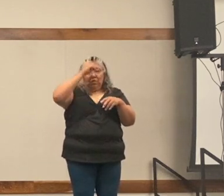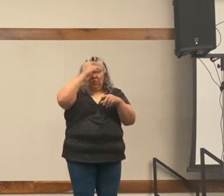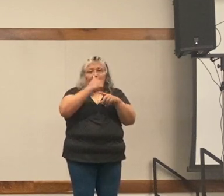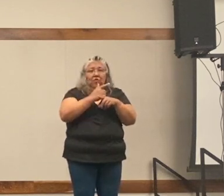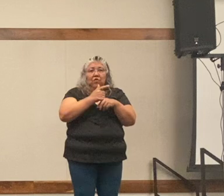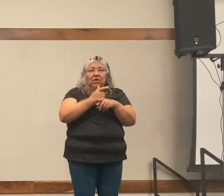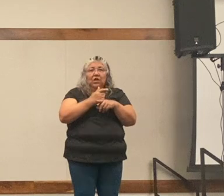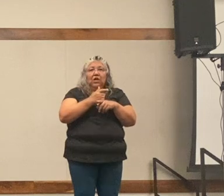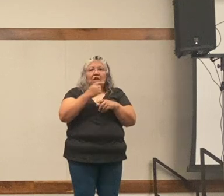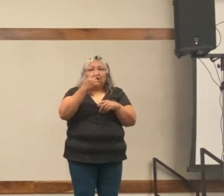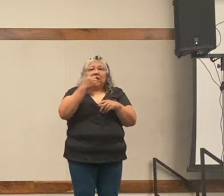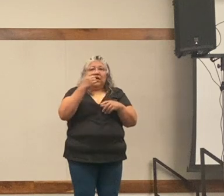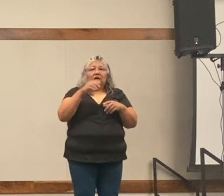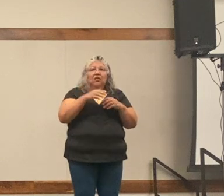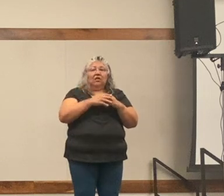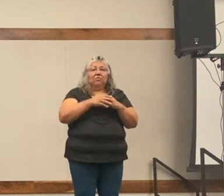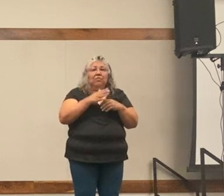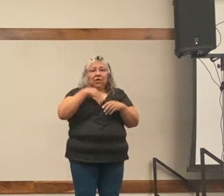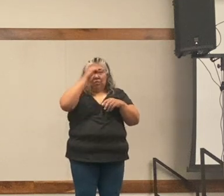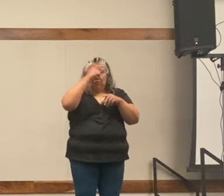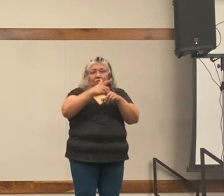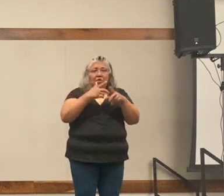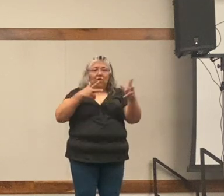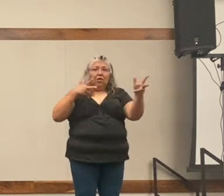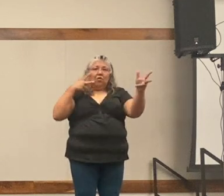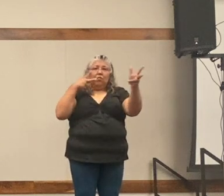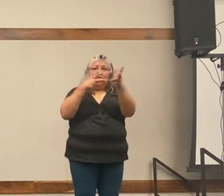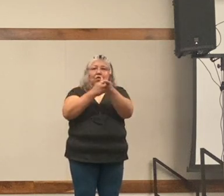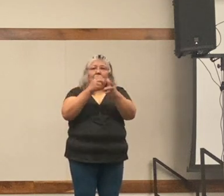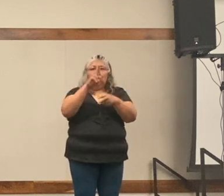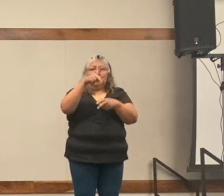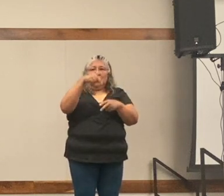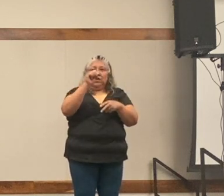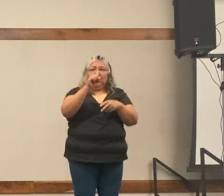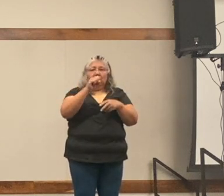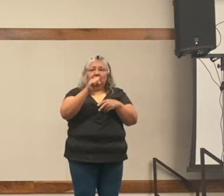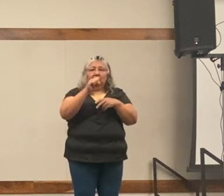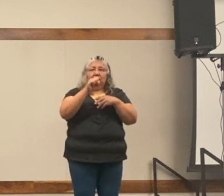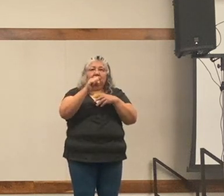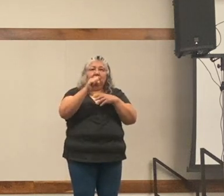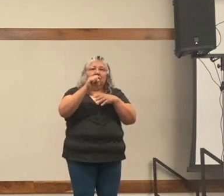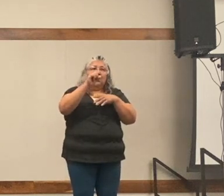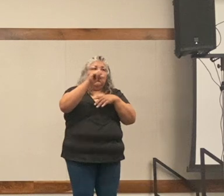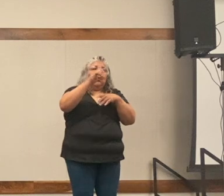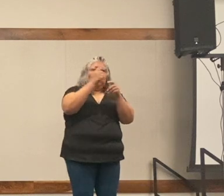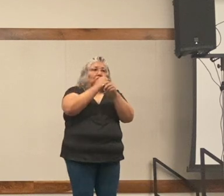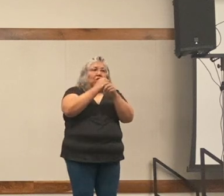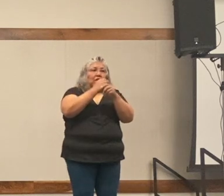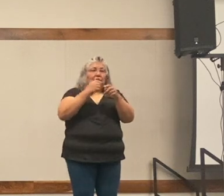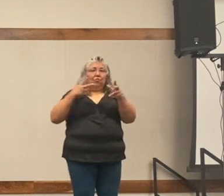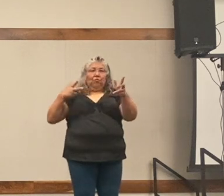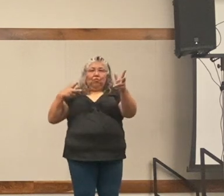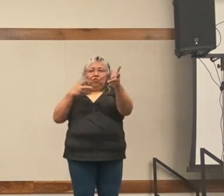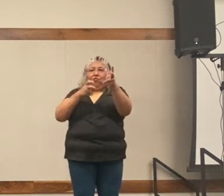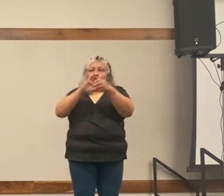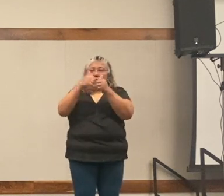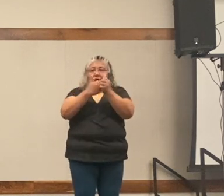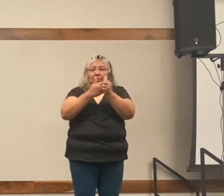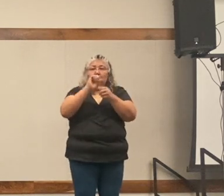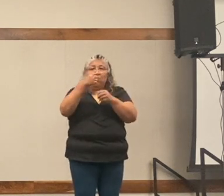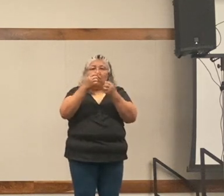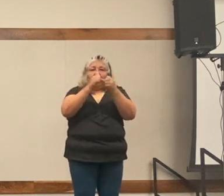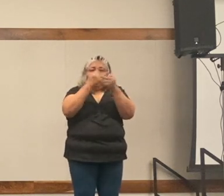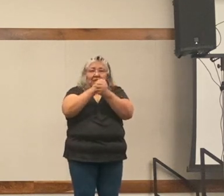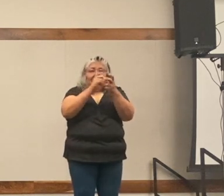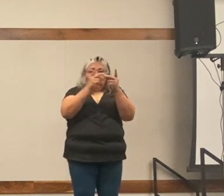he just got in front of him. My brother ran into him, and a UPS in my truck sandwiched my brother right behind him. The only safe